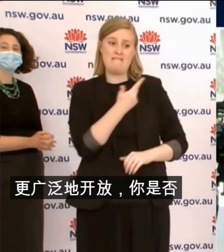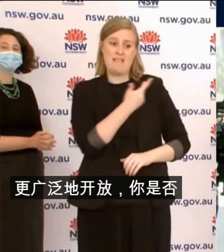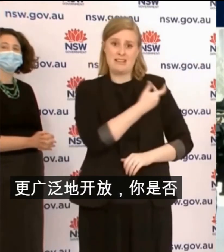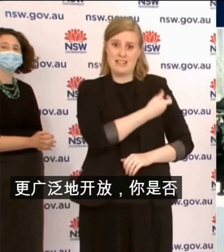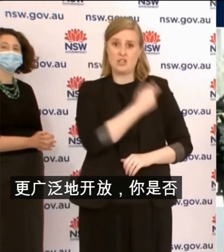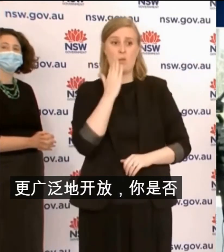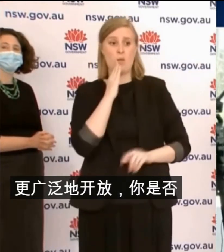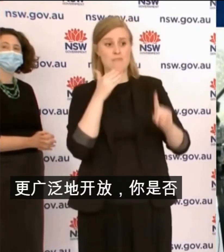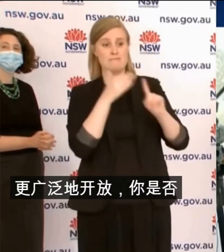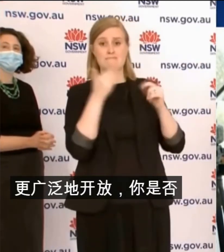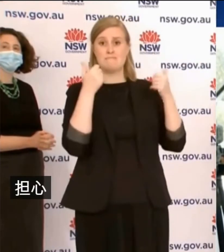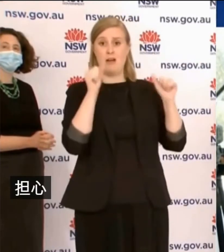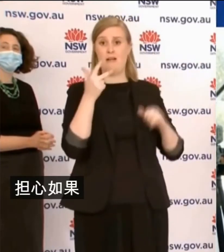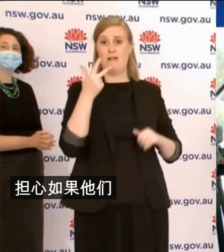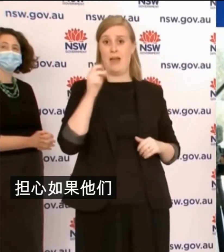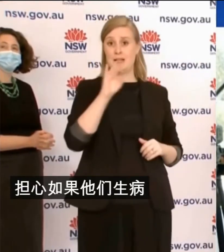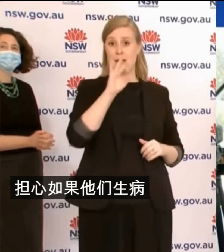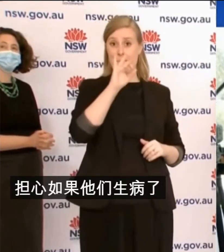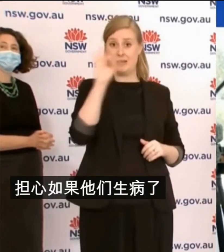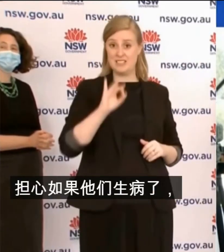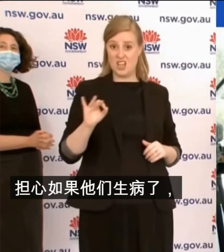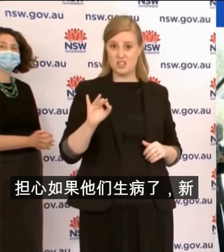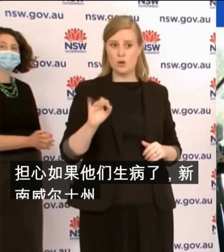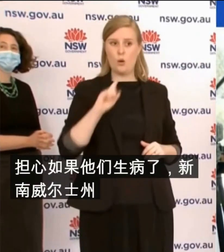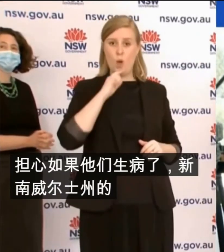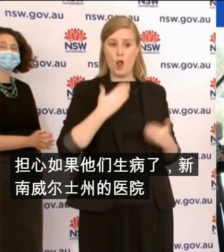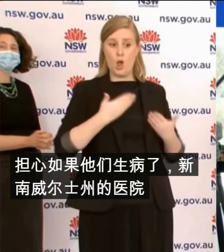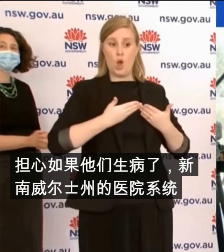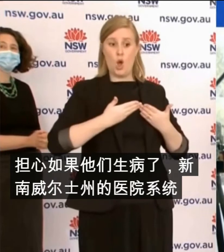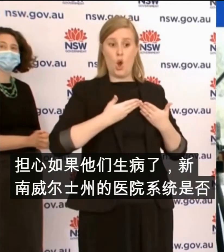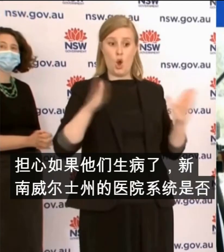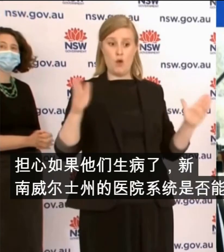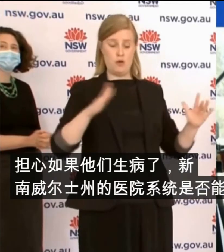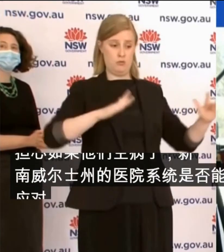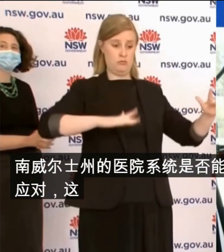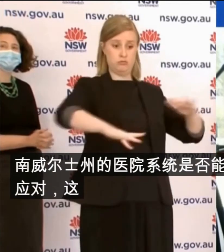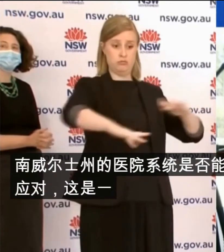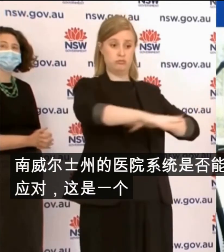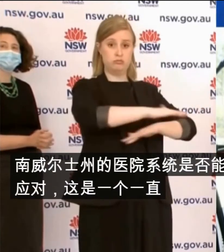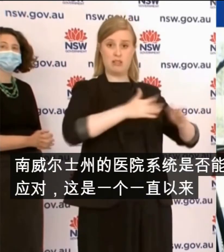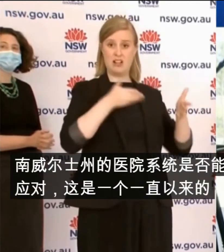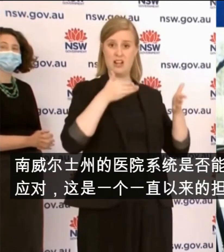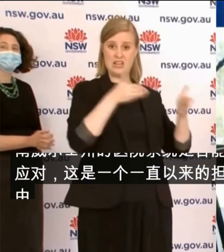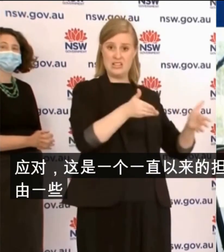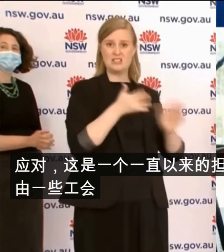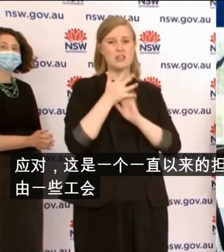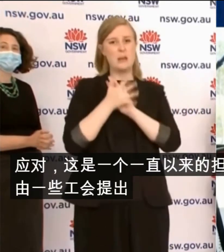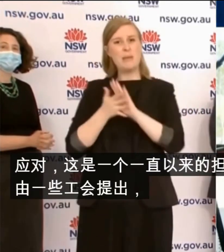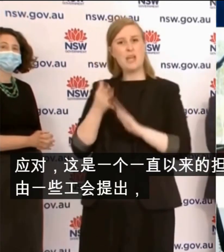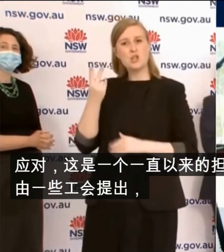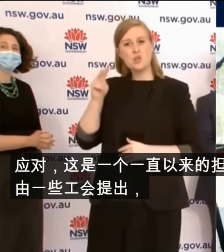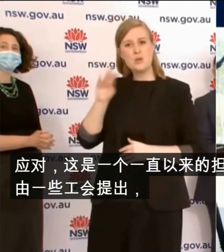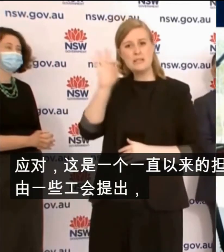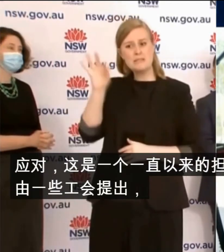at all that the 20%, what if they get sick? Will the New South Wales hospital system be able to cope with that? That's a concern that has been raised by some